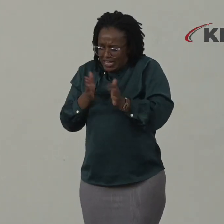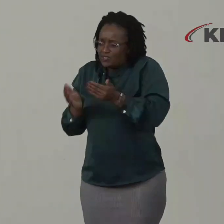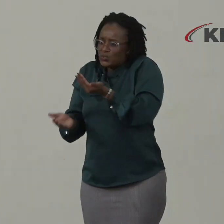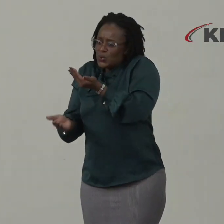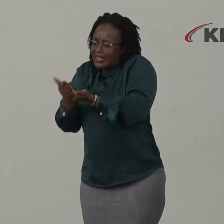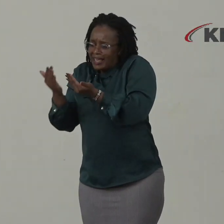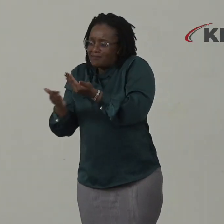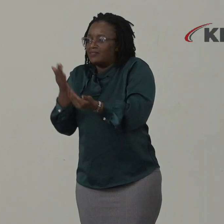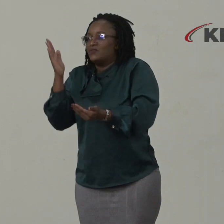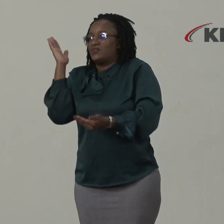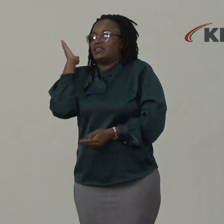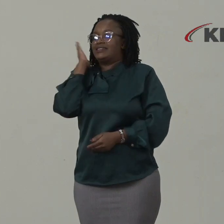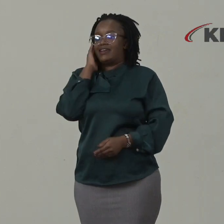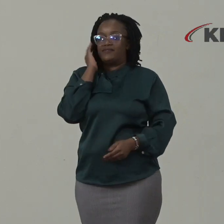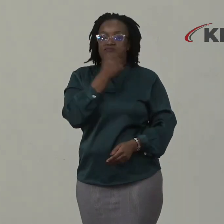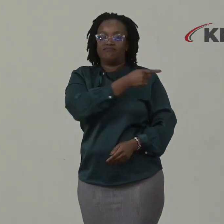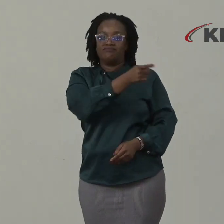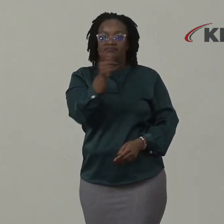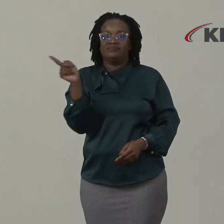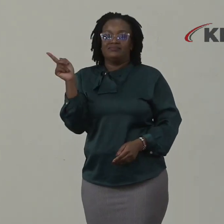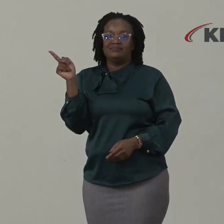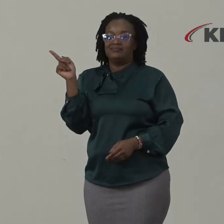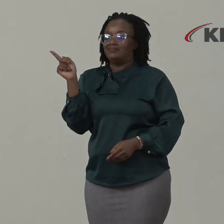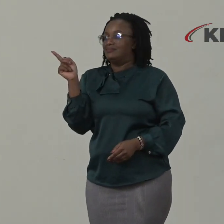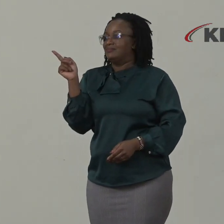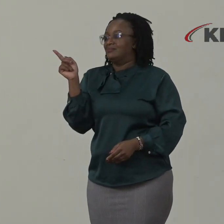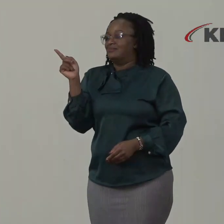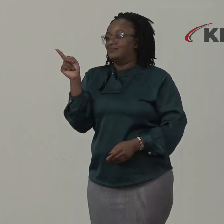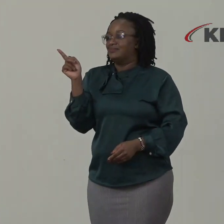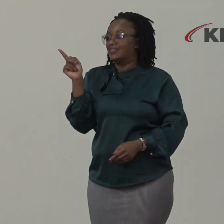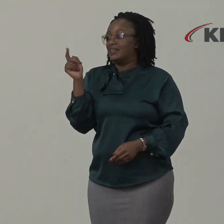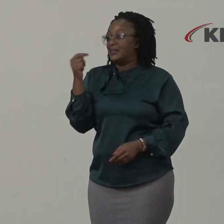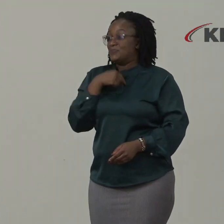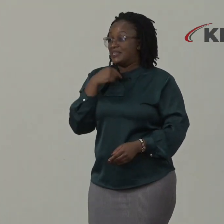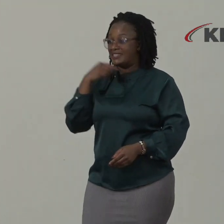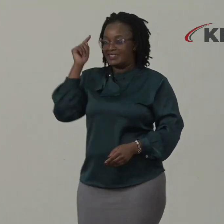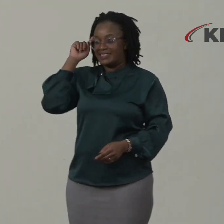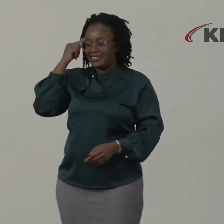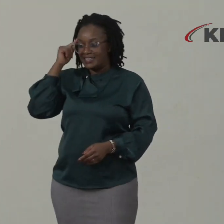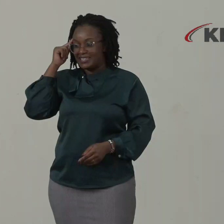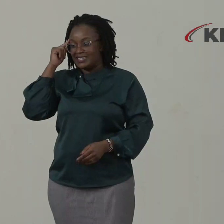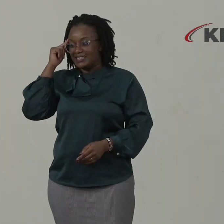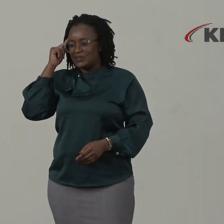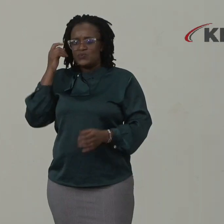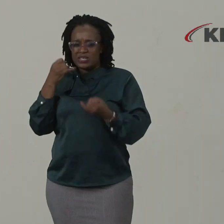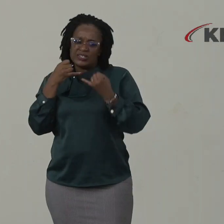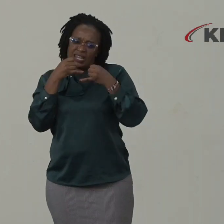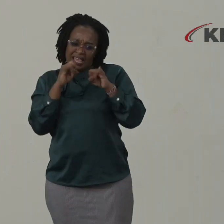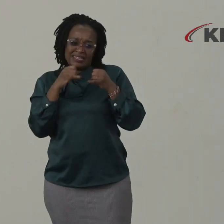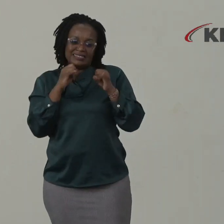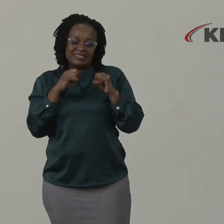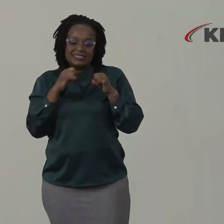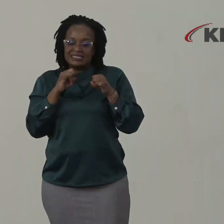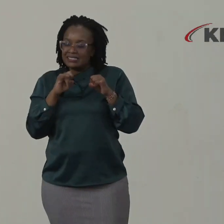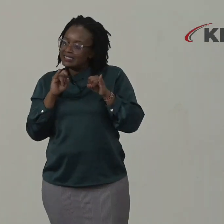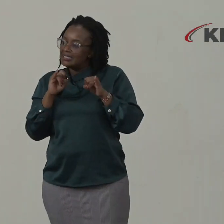this category, in this community. This is my thinking. So that then, even when